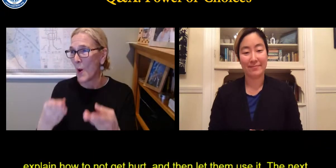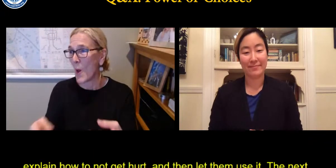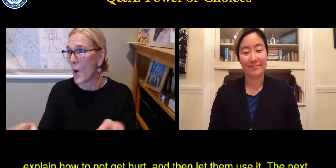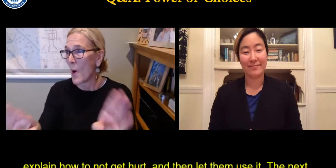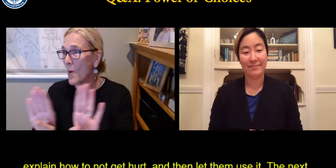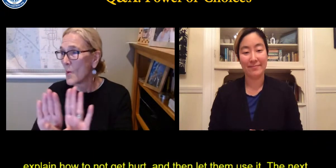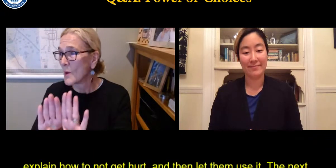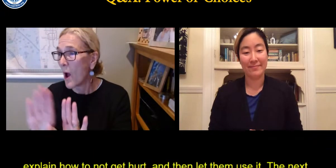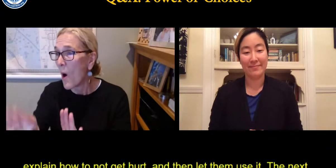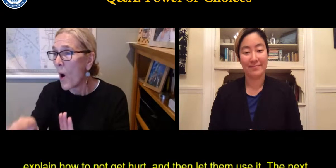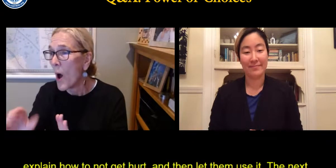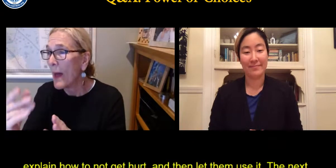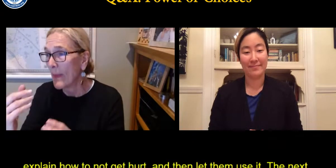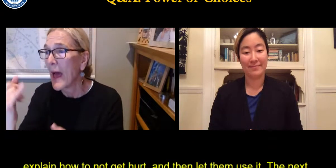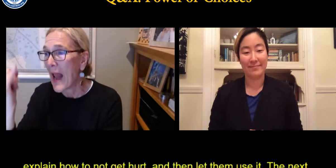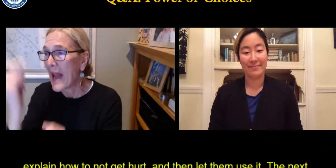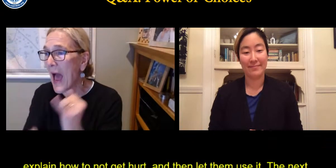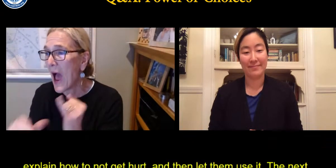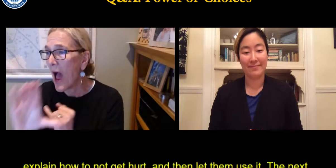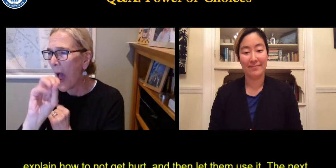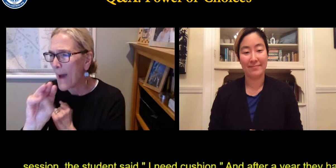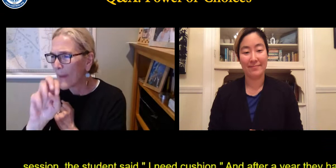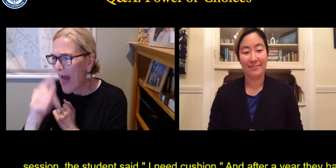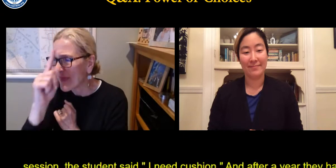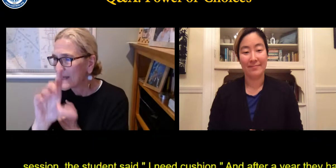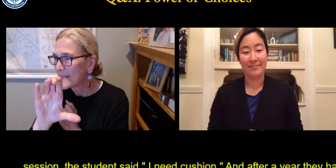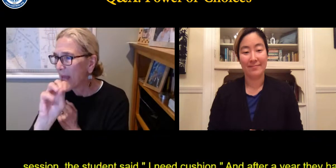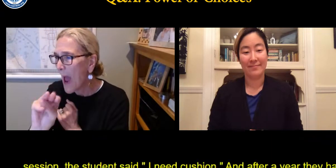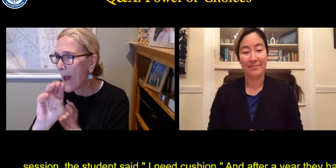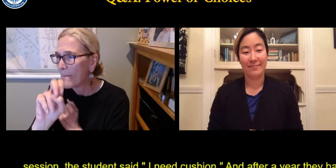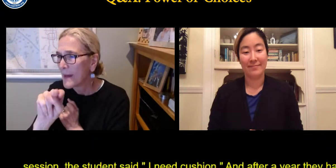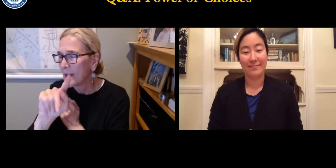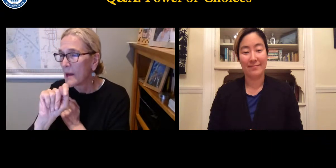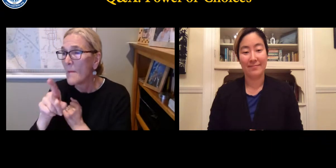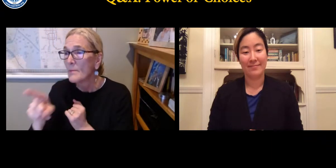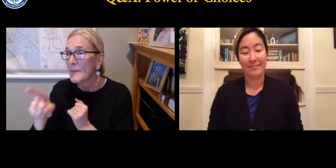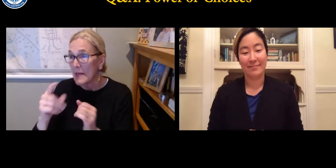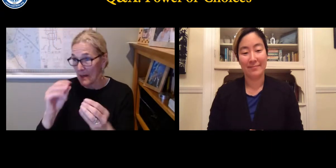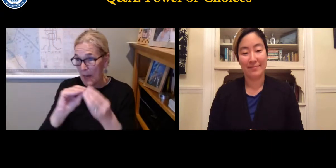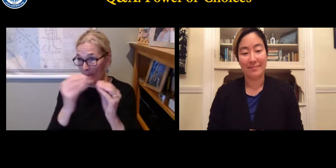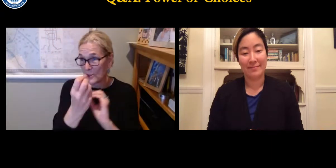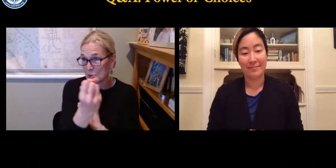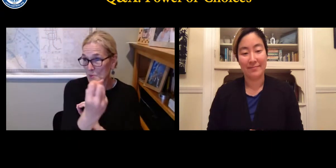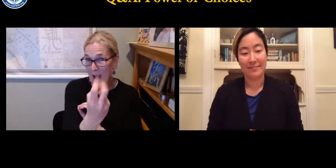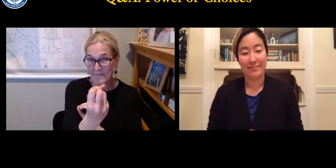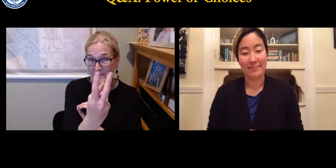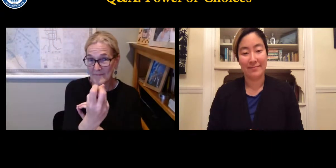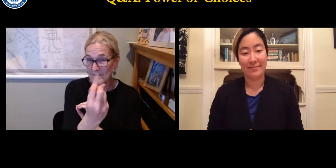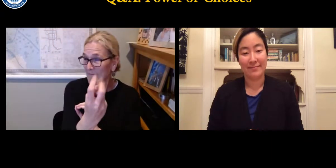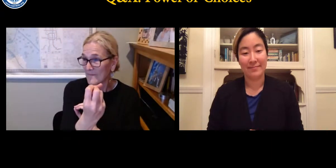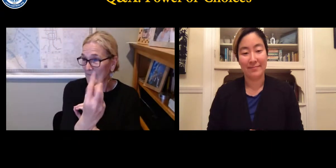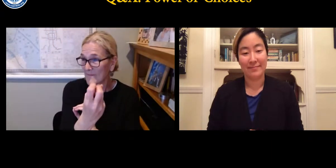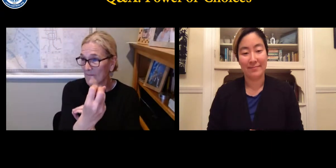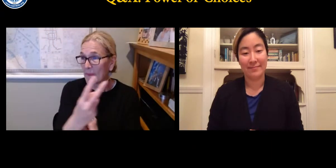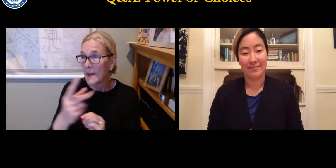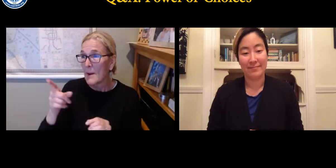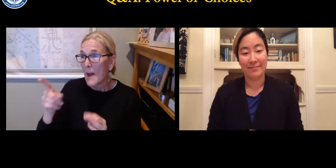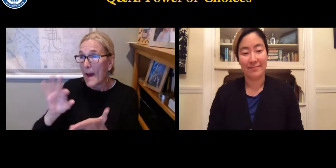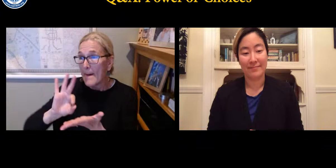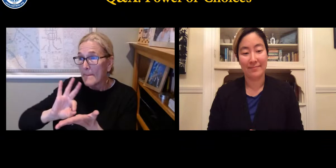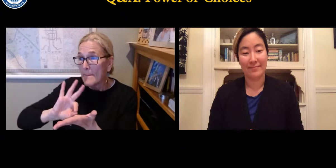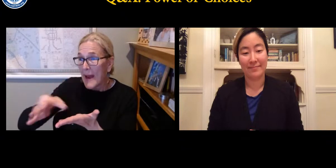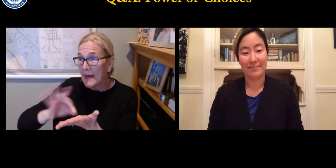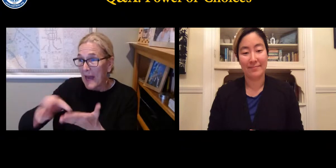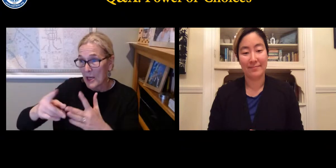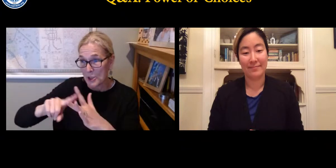them. And Noel, I want to thank you for such a nice closing story. Oh, wait, I see one more